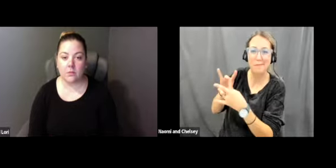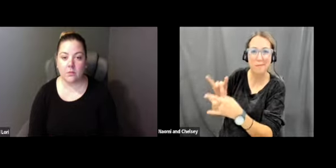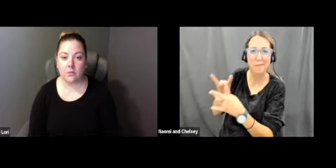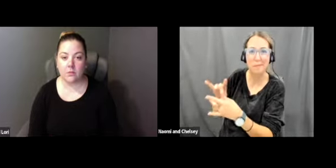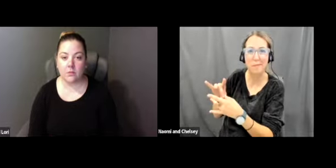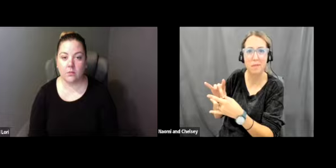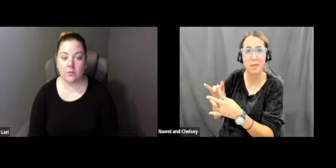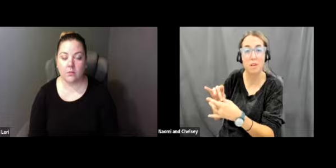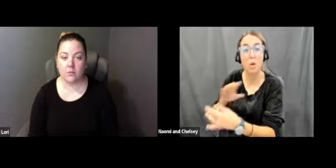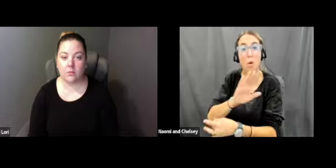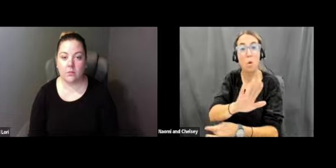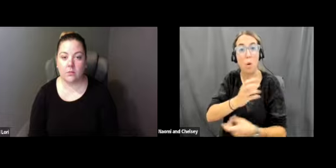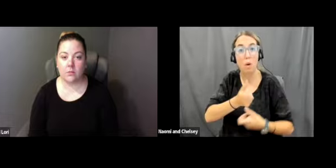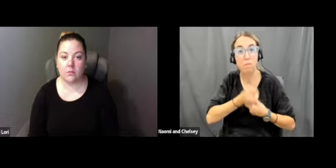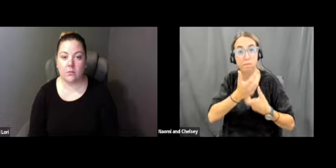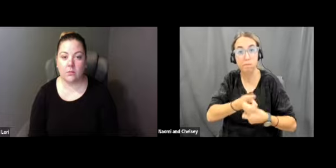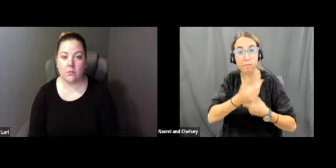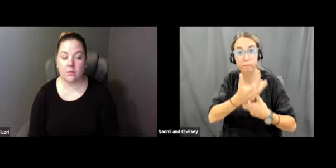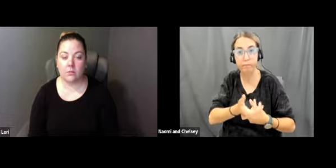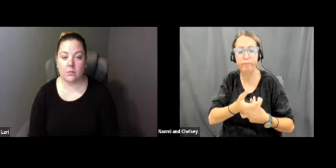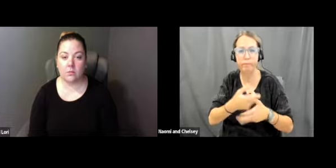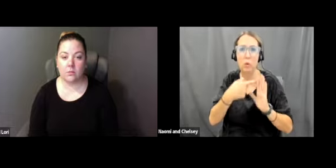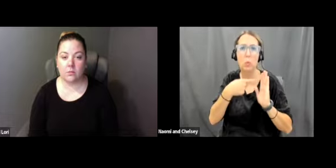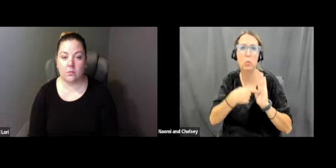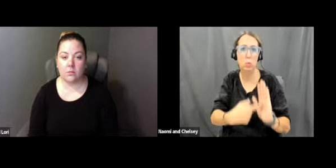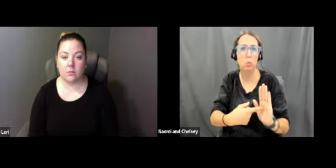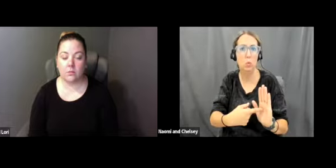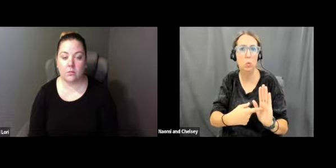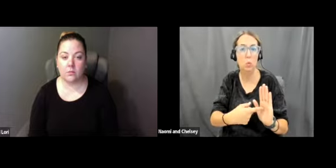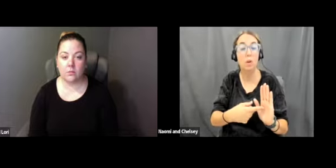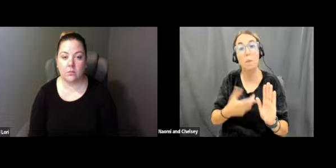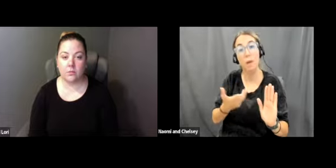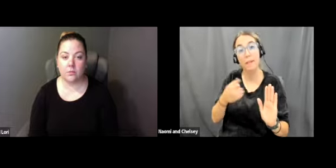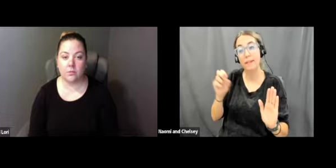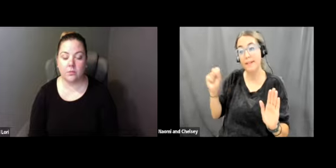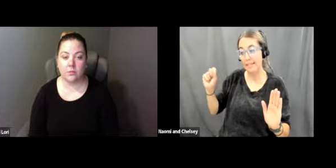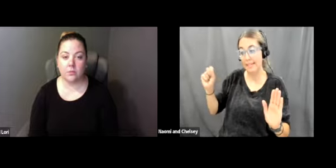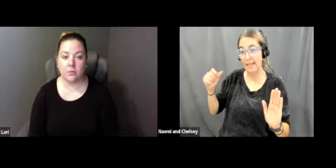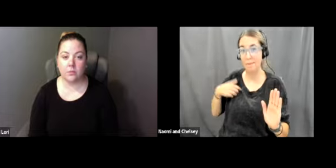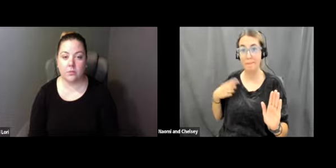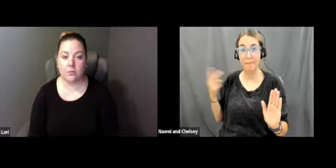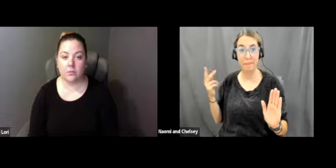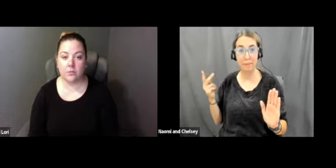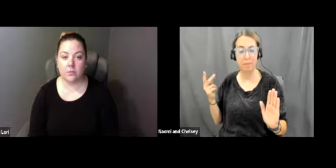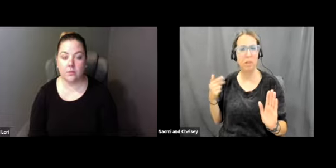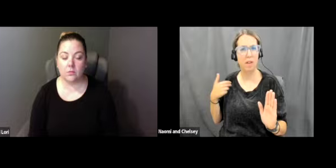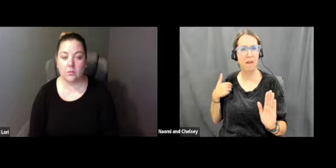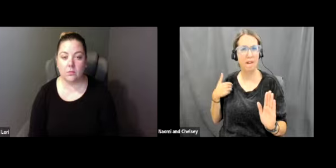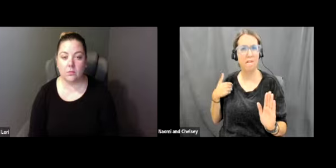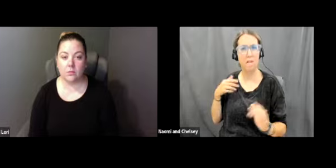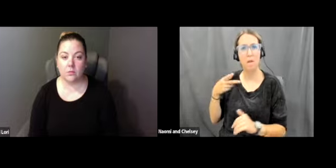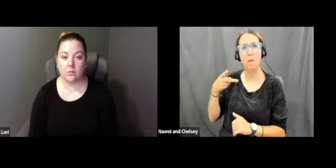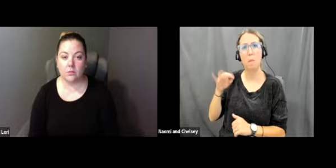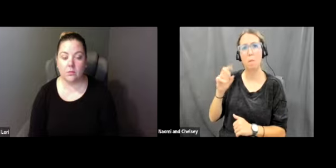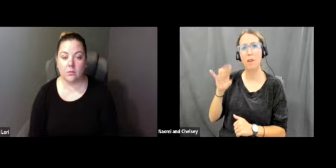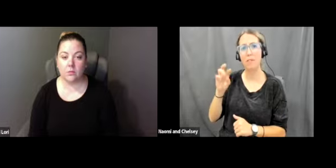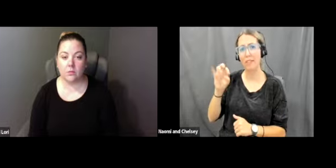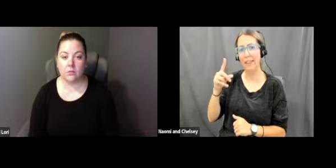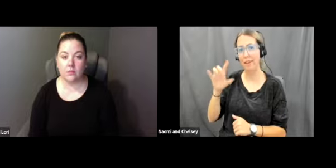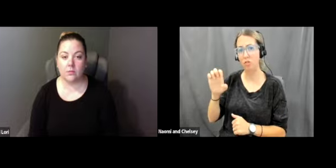that I feel like, because Sadie and I both have the privileges that we have, this is a perspective that I think it's